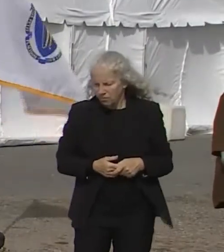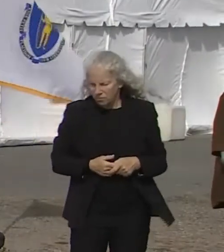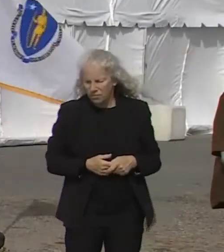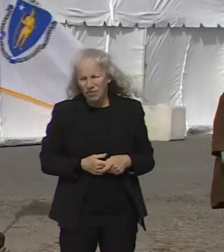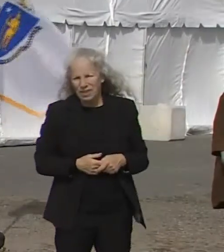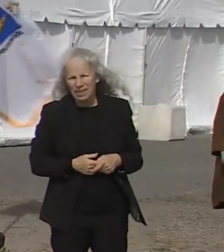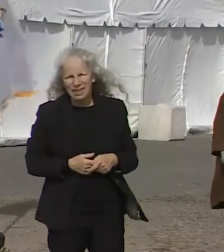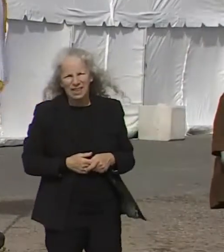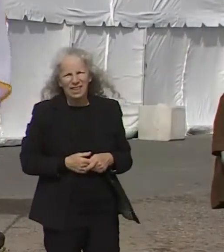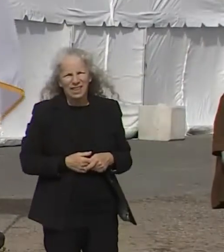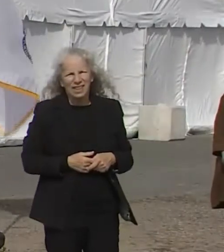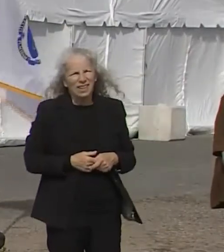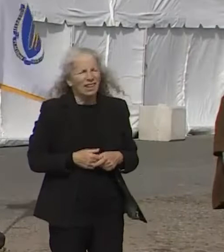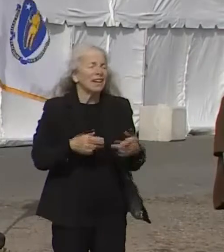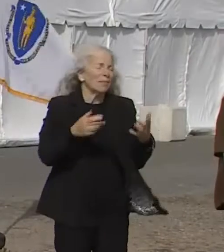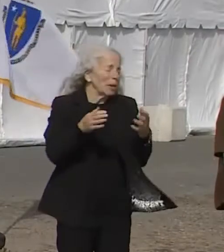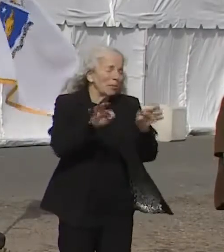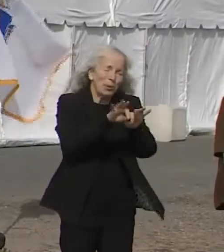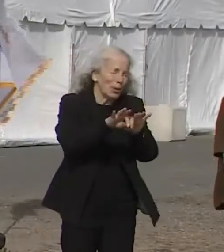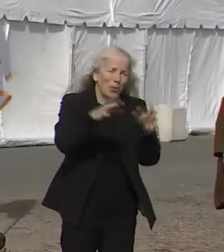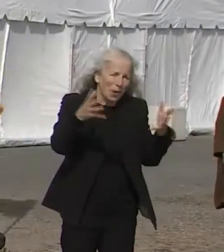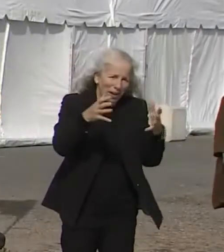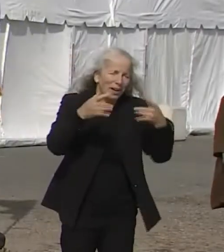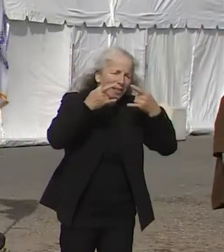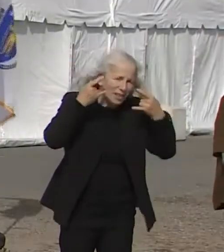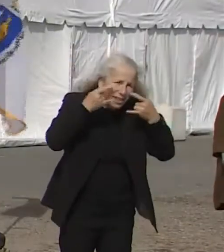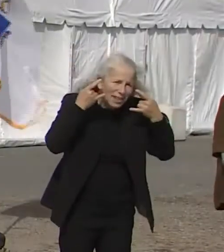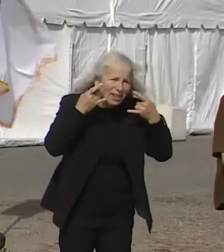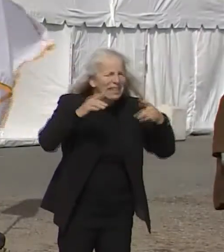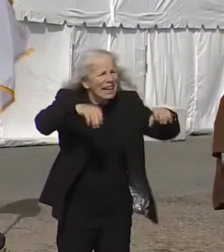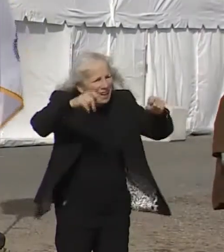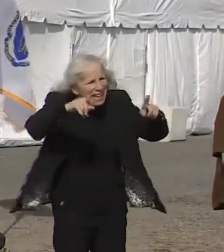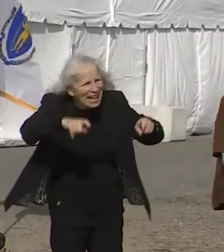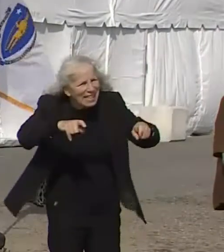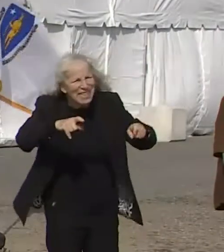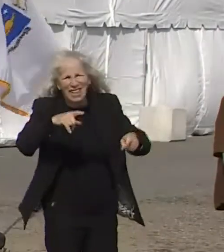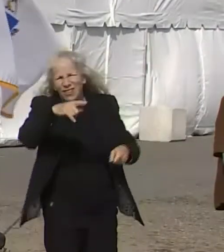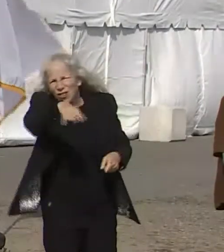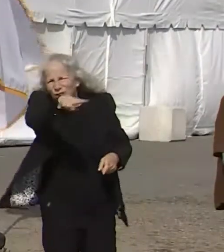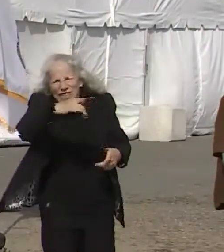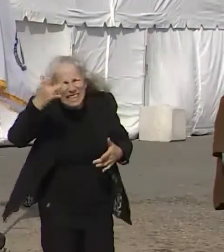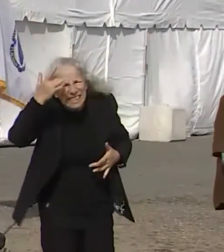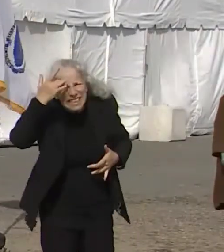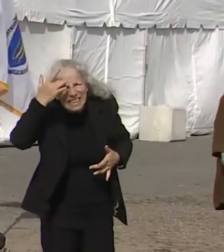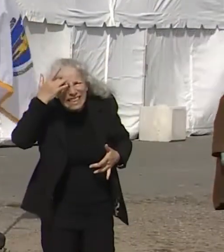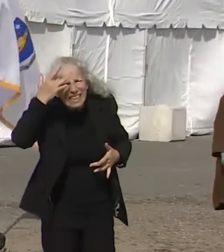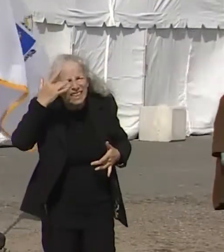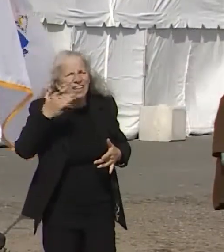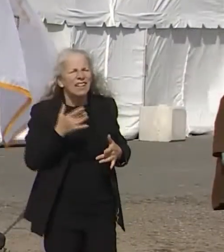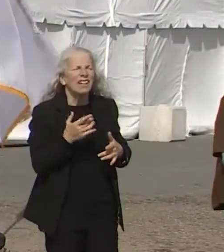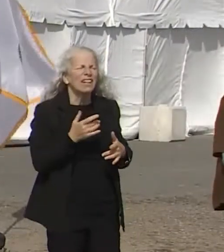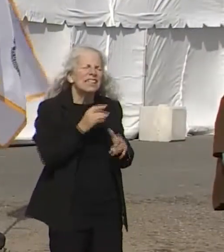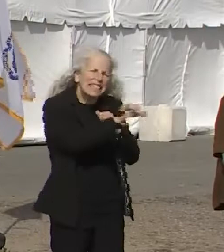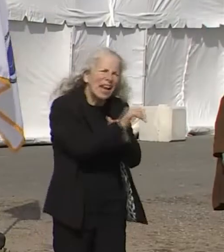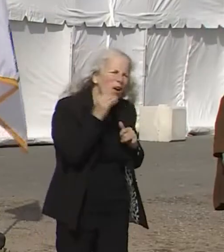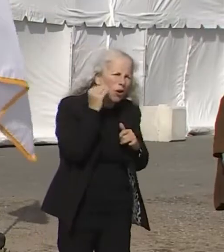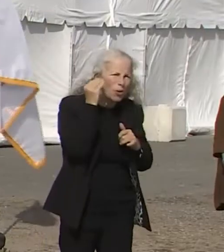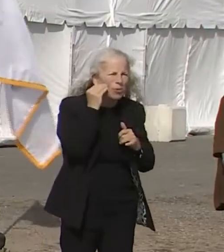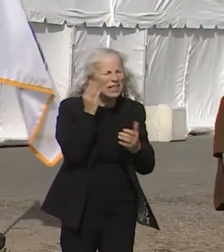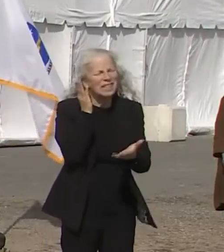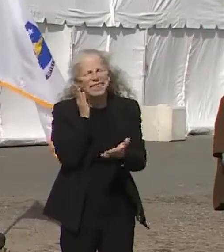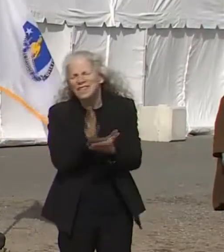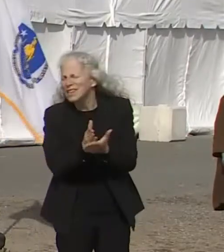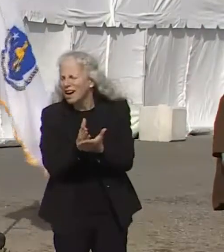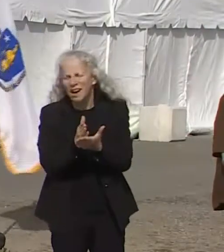message is wear face coverings, get tested, stay home if you feel sick, stop having gatherings, especially